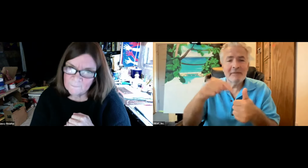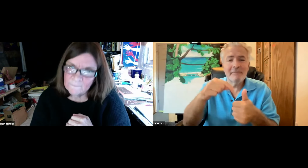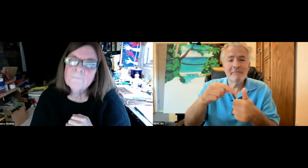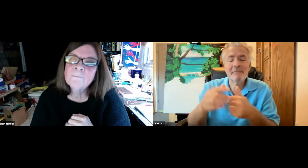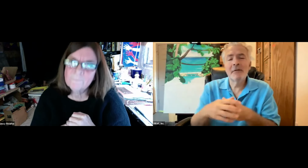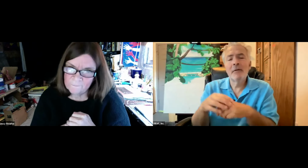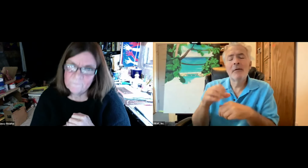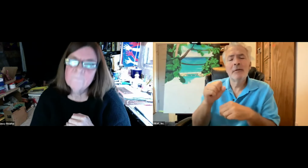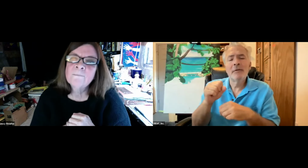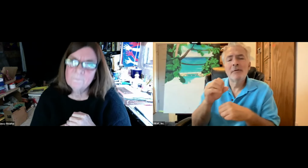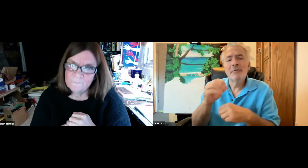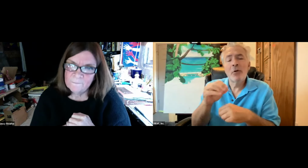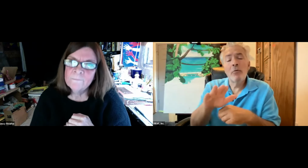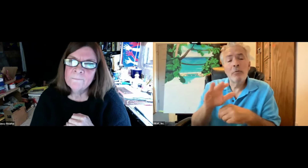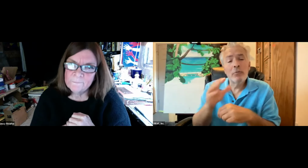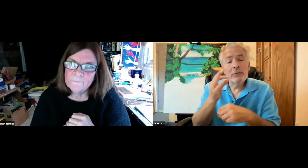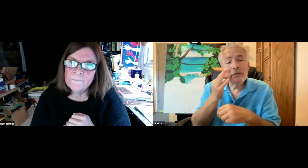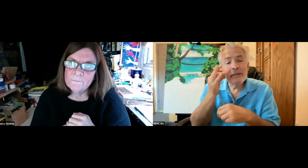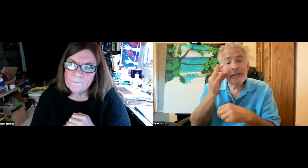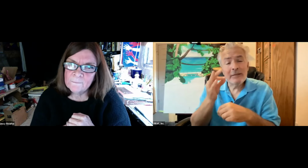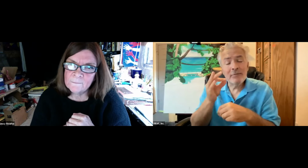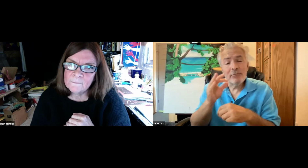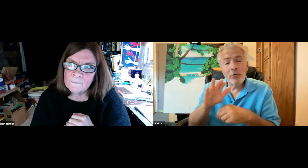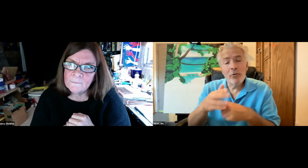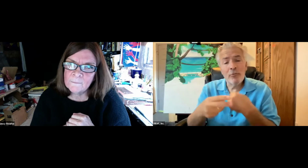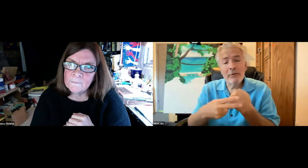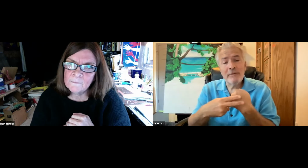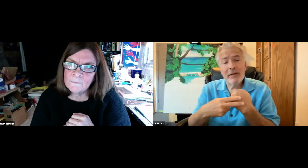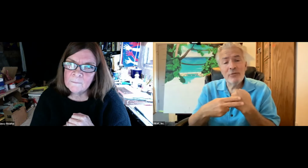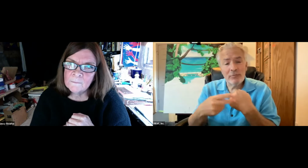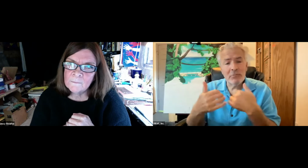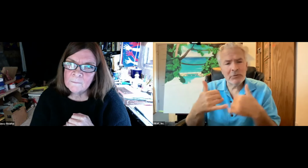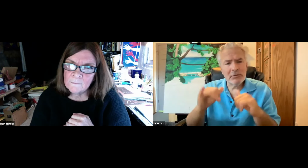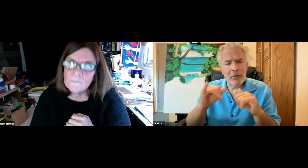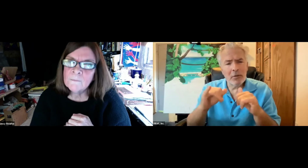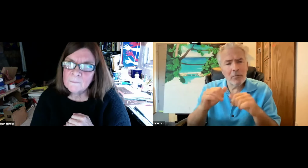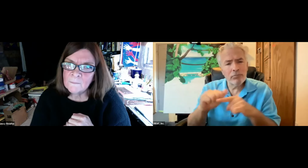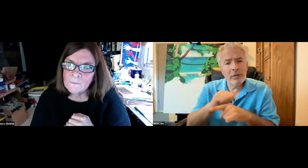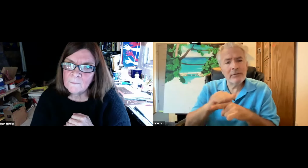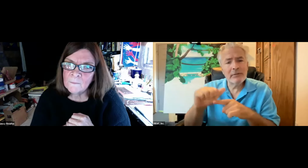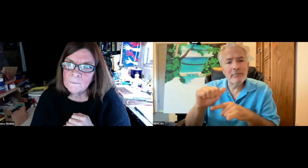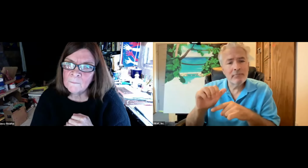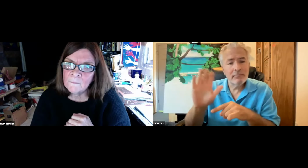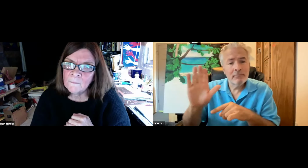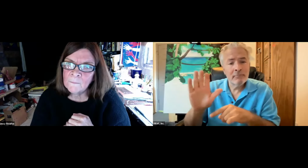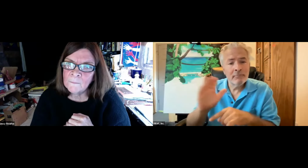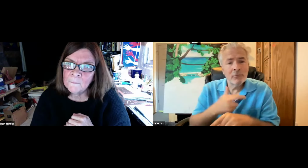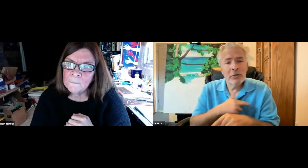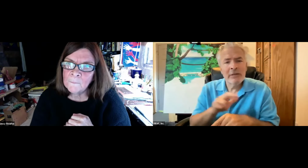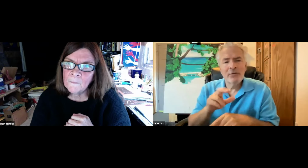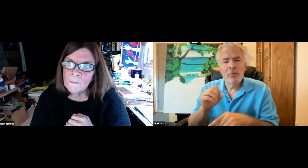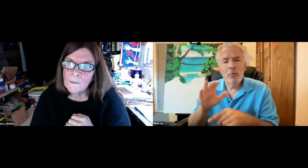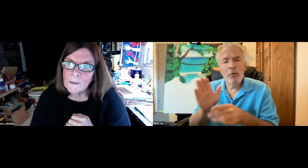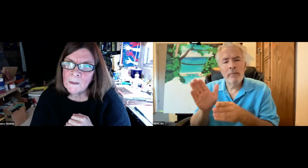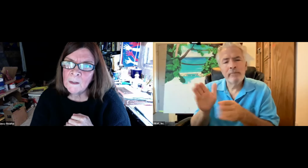They said that you had to follow God and because of their beliefs. So, the natives, the reservations, do